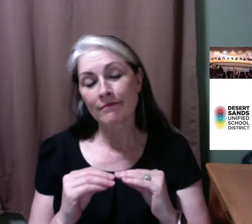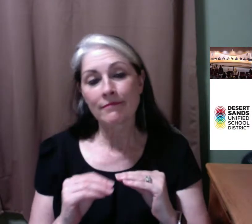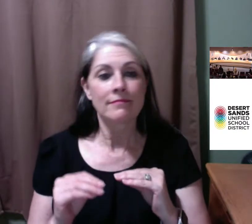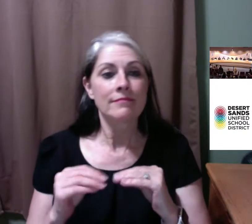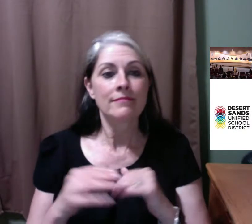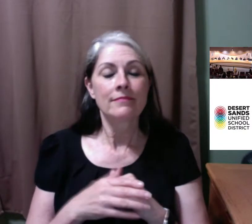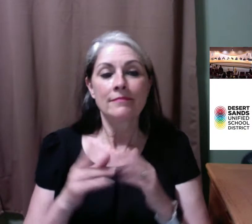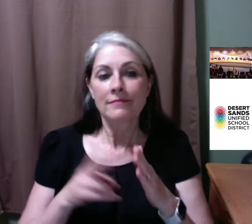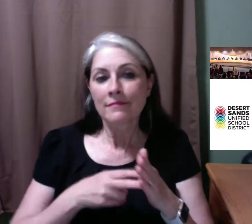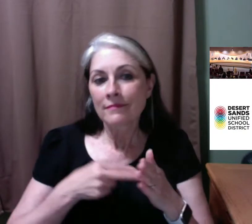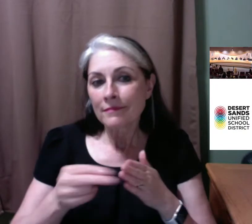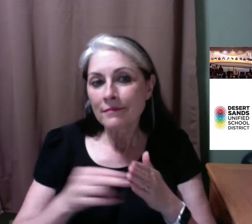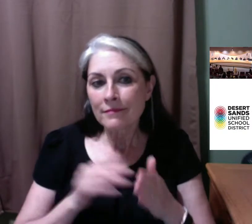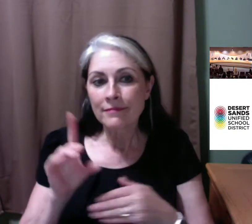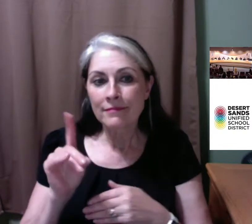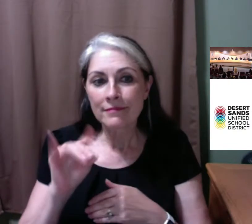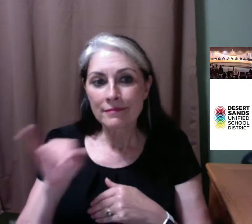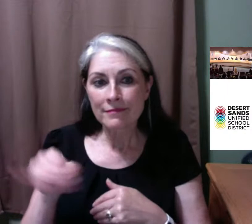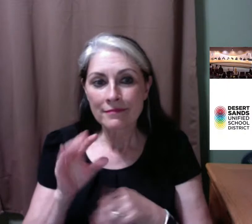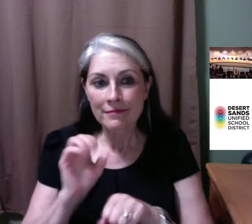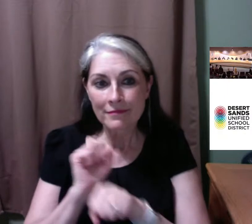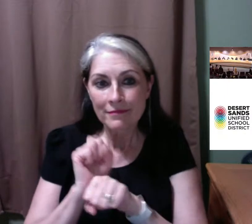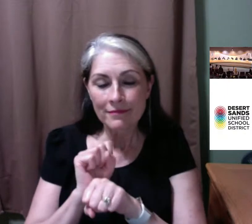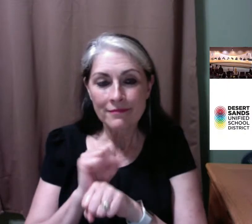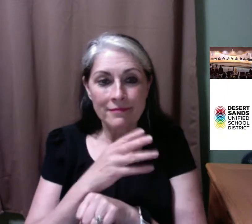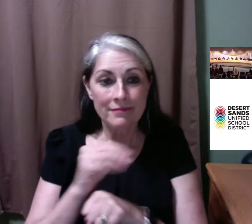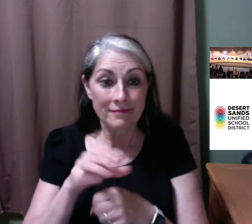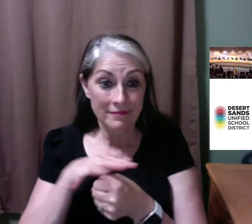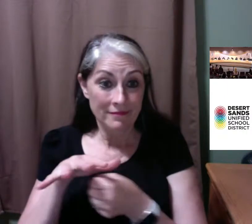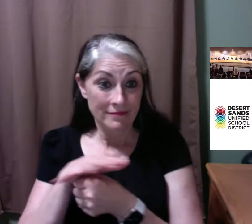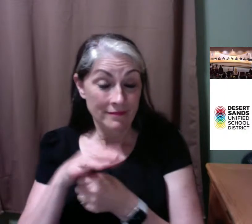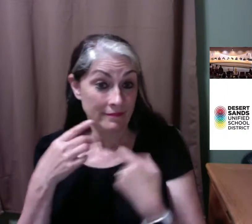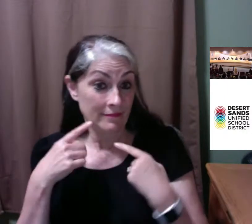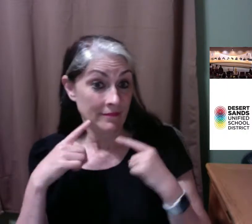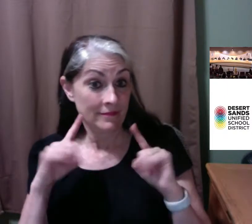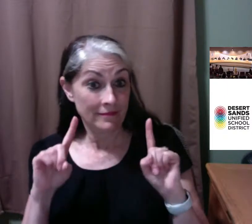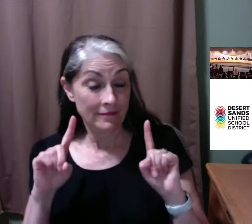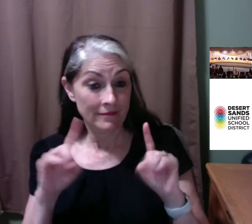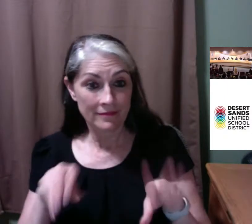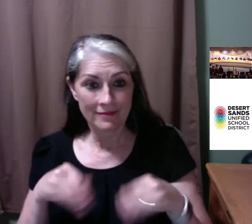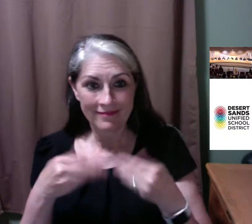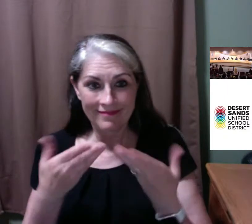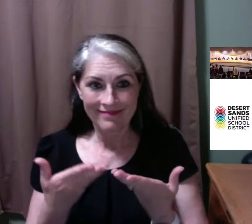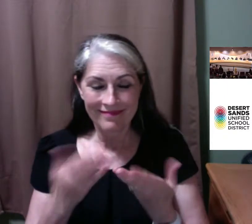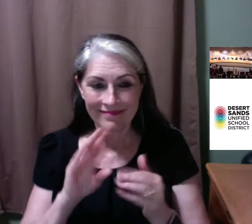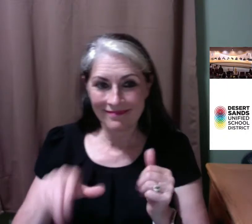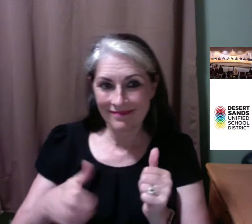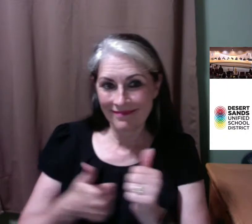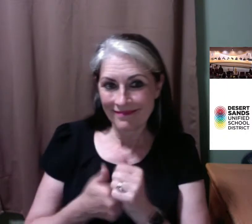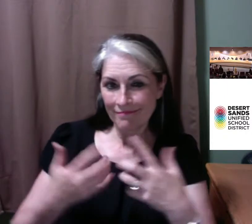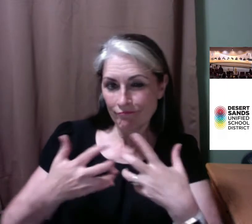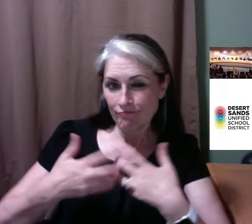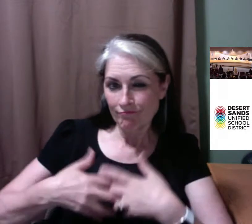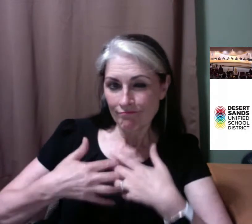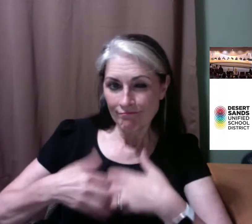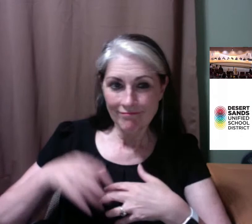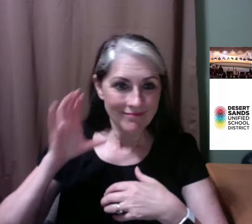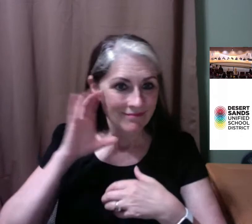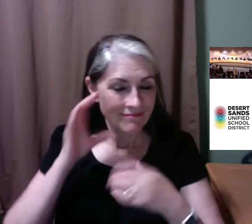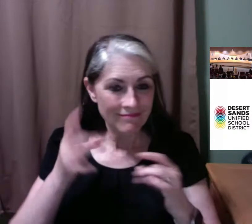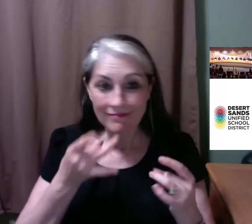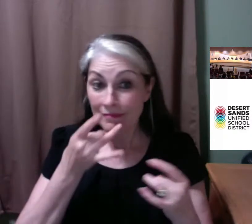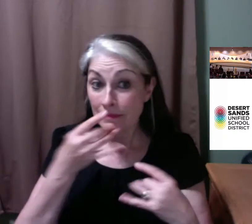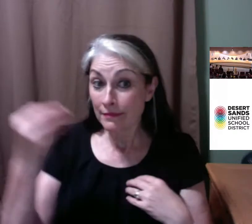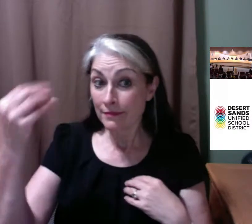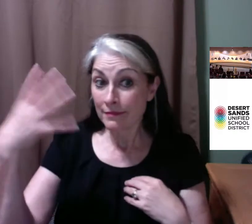up painting and some DG work to do in some of those areas, and they did. They provided backup generators, sounds, and lights. And I had